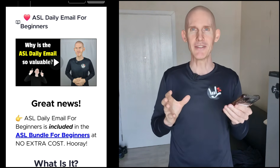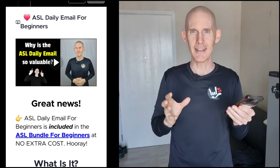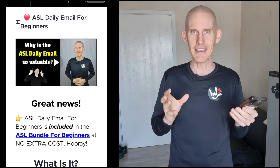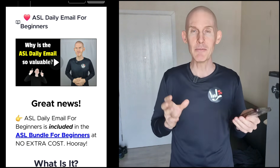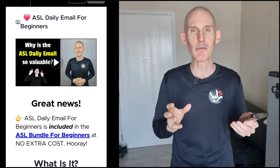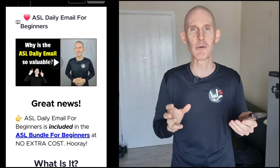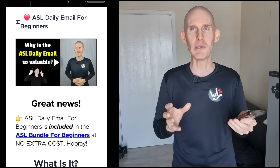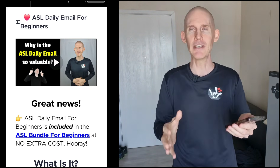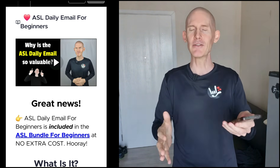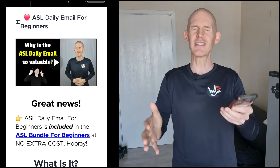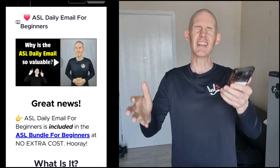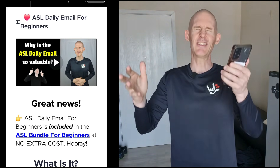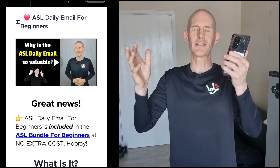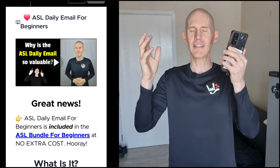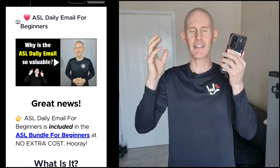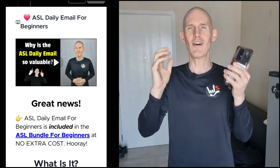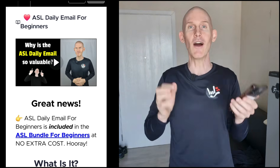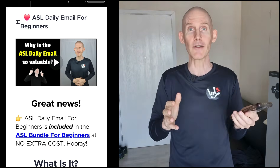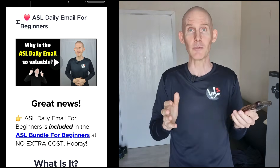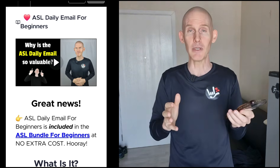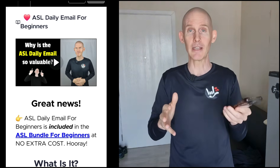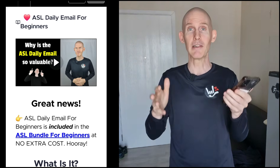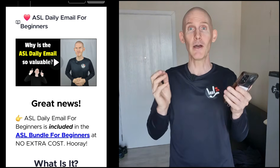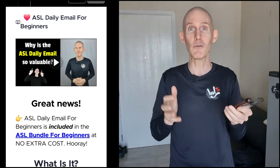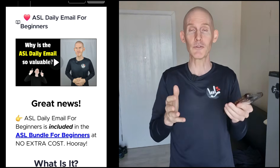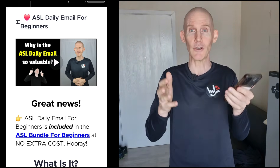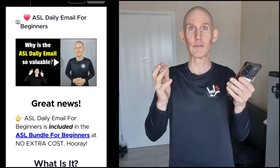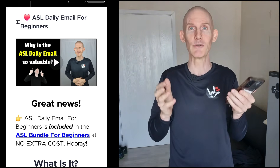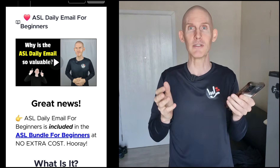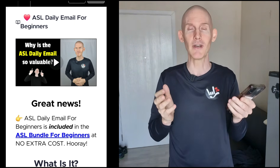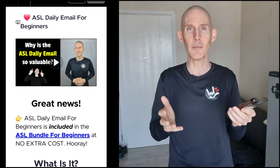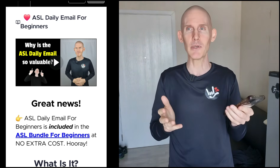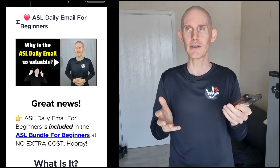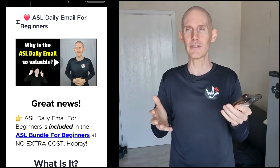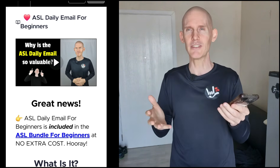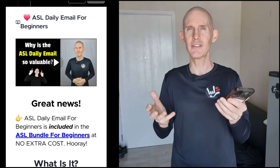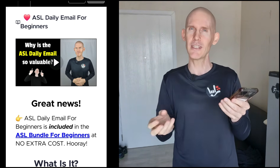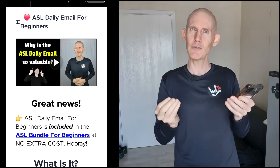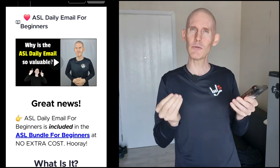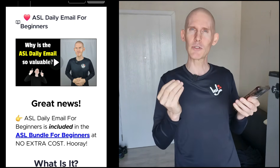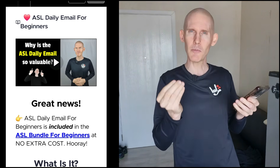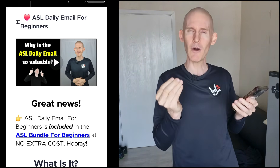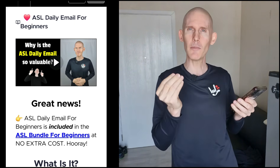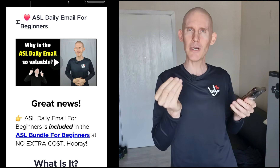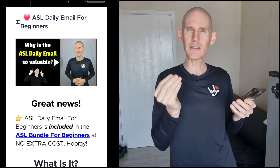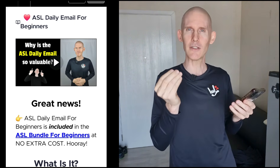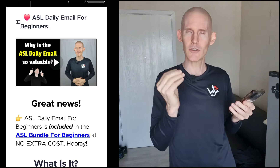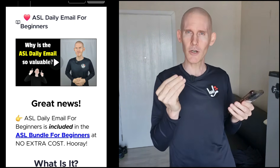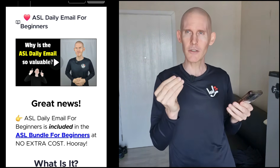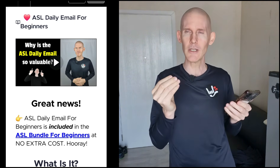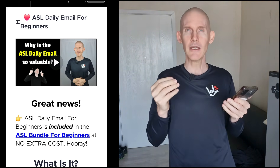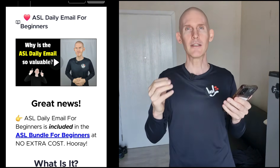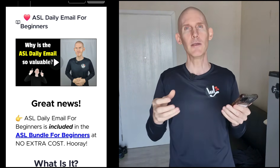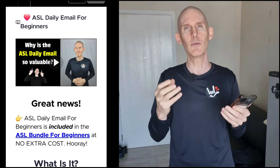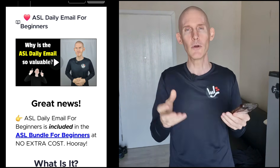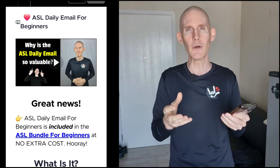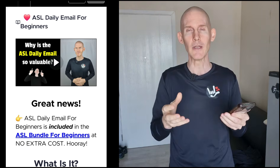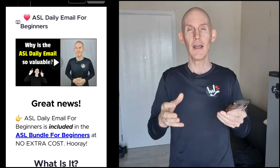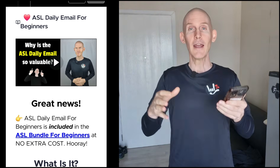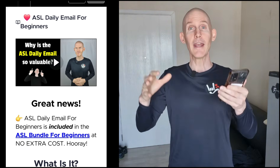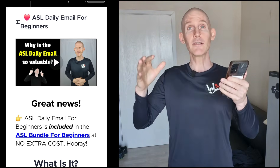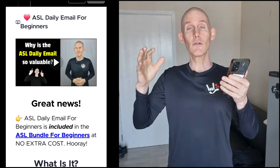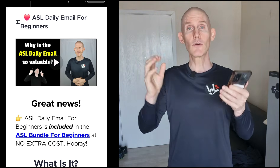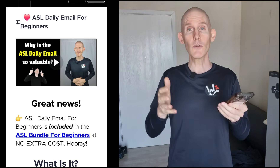the ASL Daily Email for Beginners. It's awesome. It levels our students up because it just gives you small bite-sized chunks to keep you